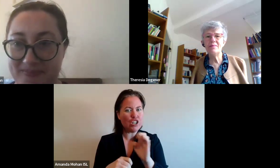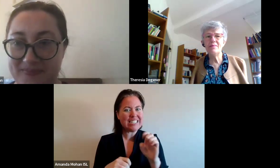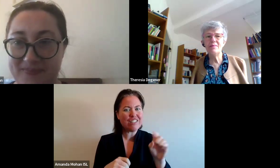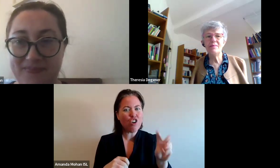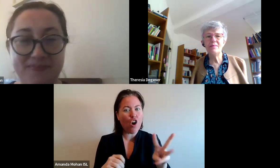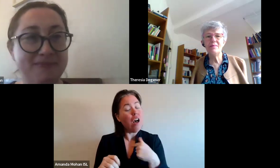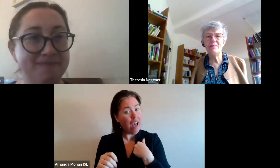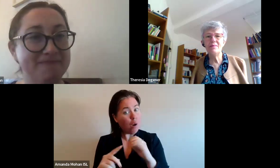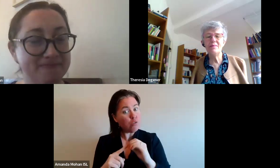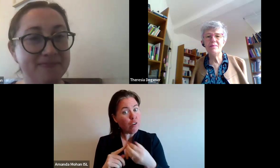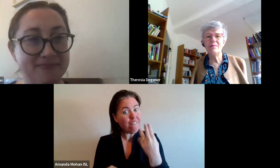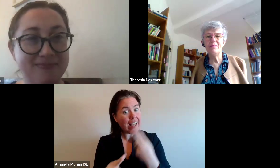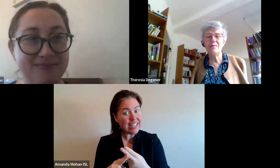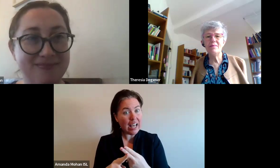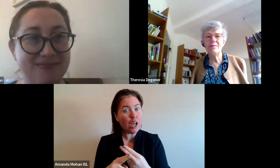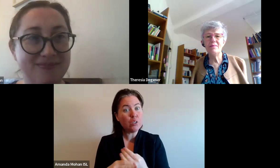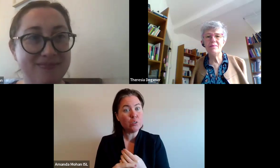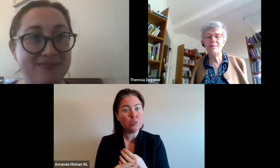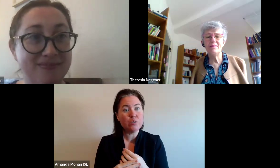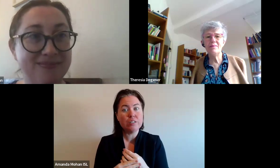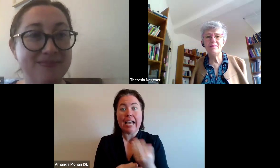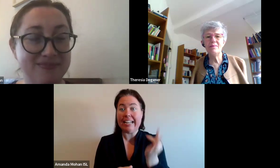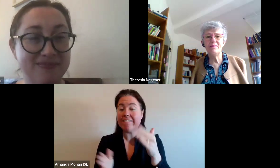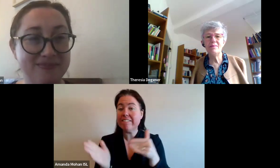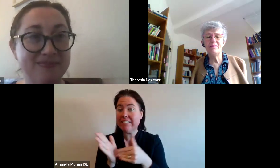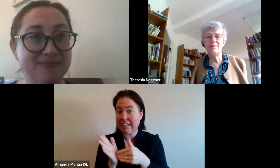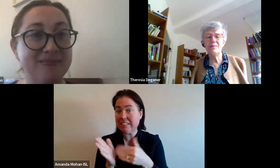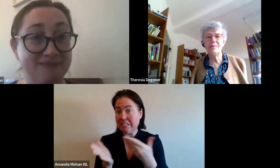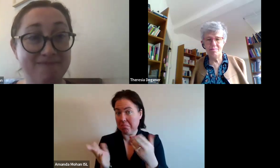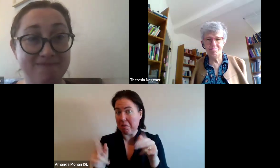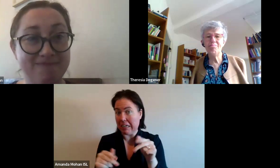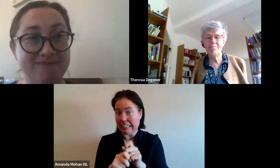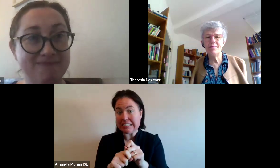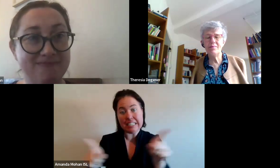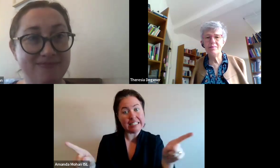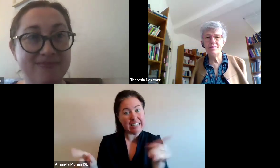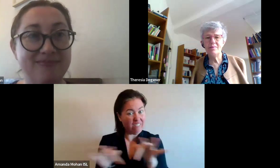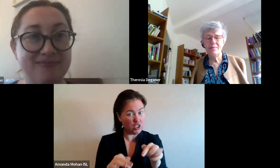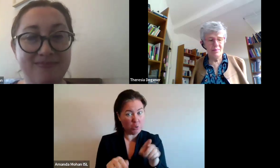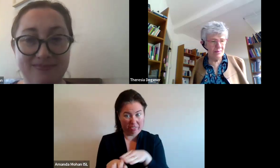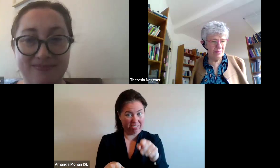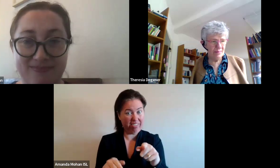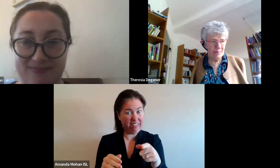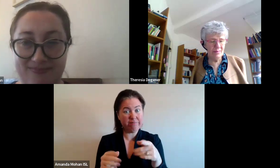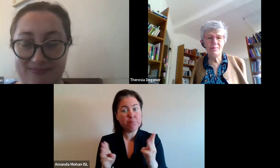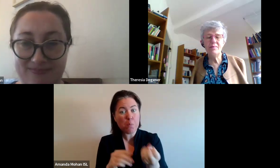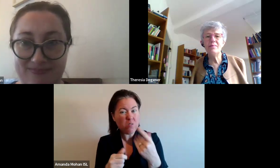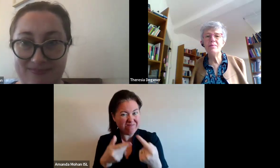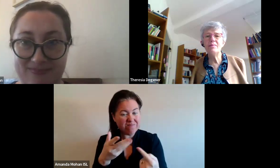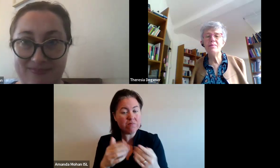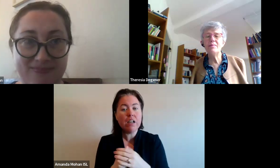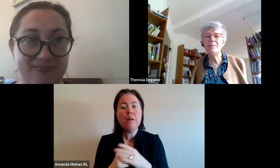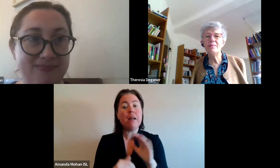might try to find that out, and if there is, maybe we can send it out with the information afterwards. But IREC has